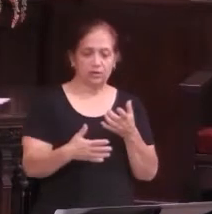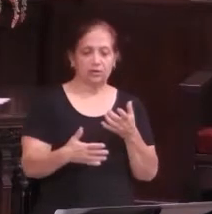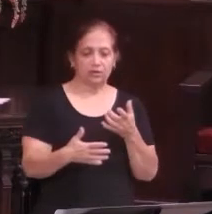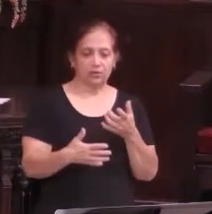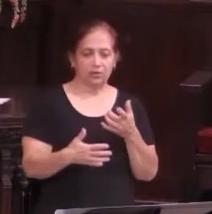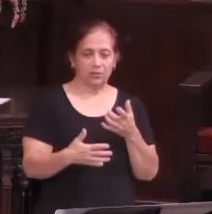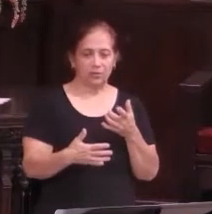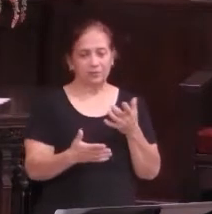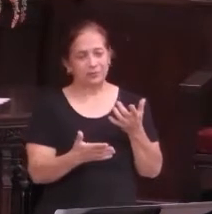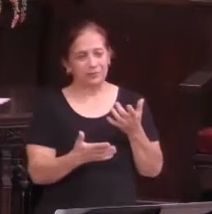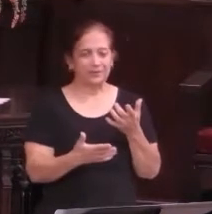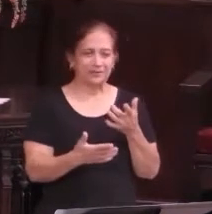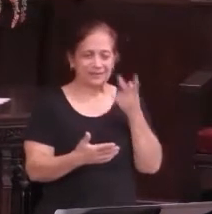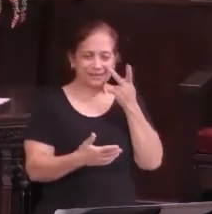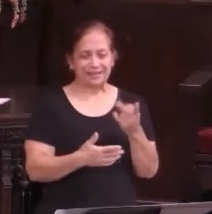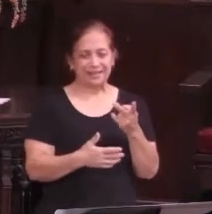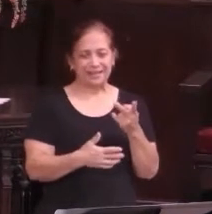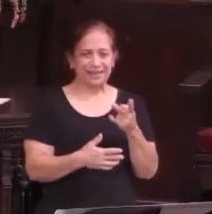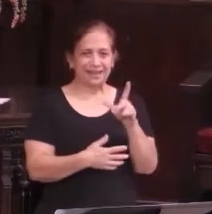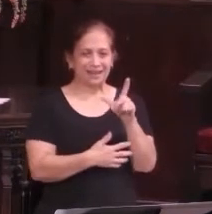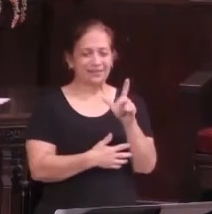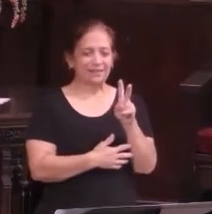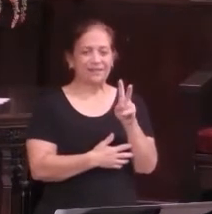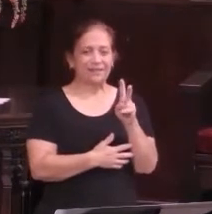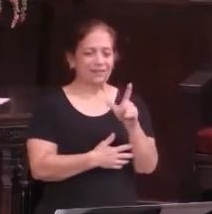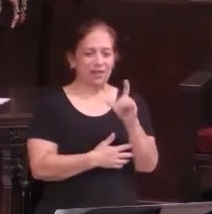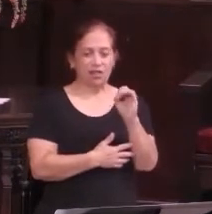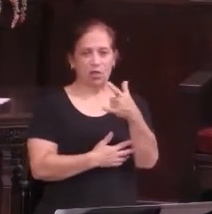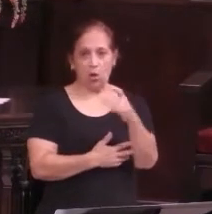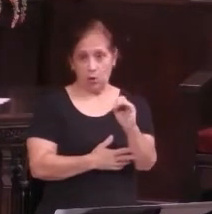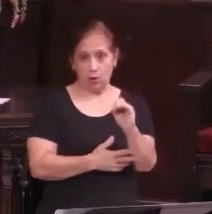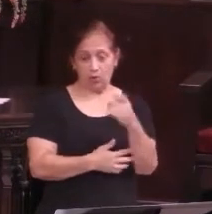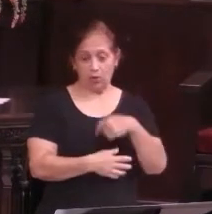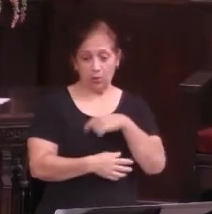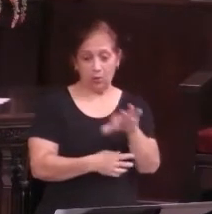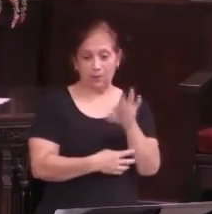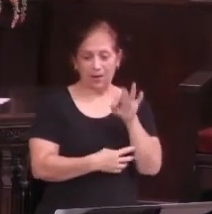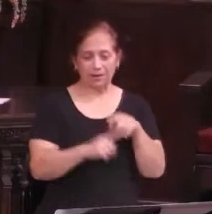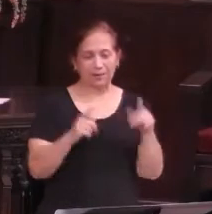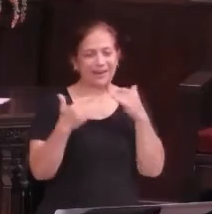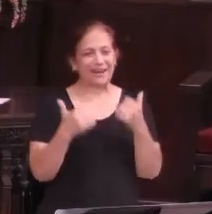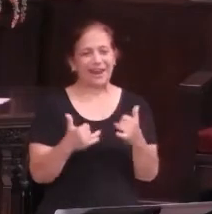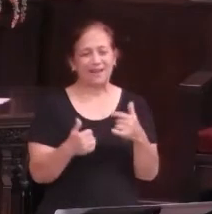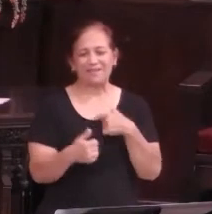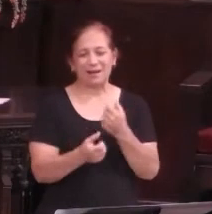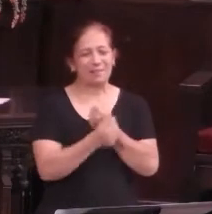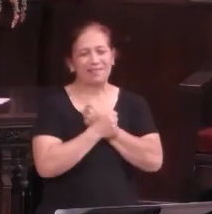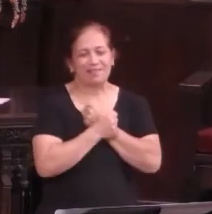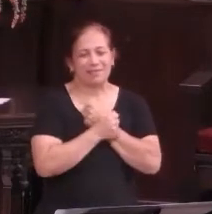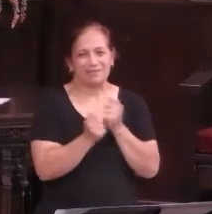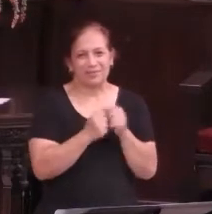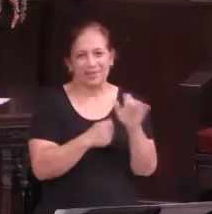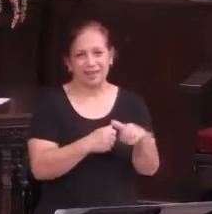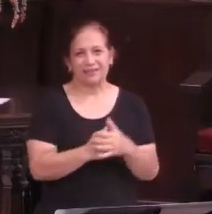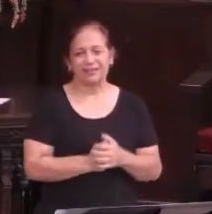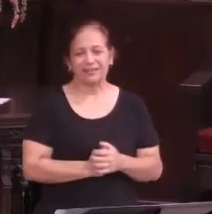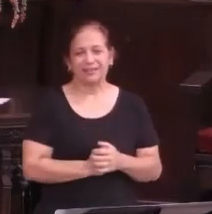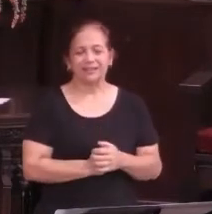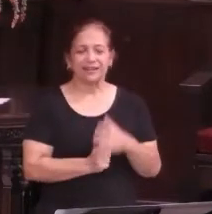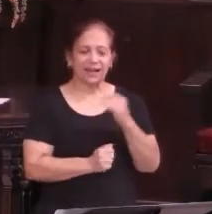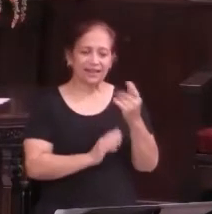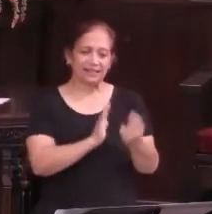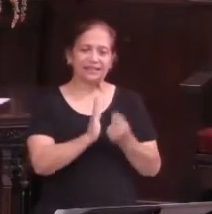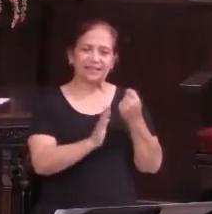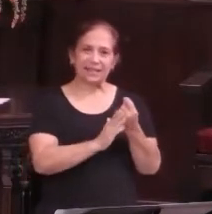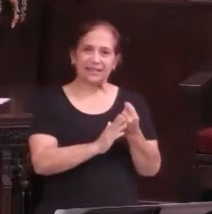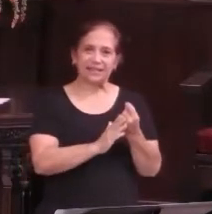the vintage logo that we decided on, but now I am absolutely in love. And in this season of